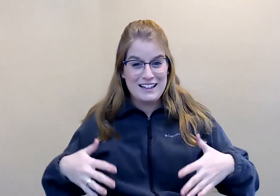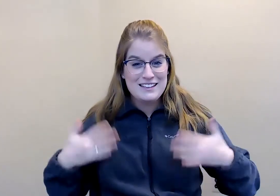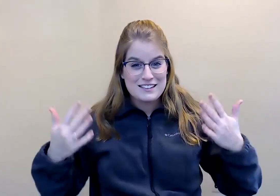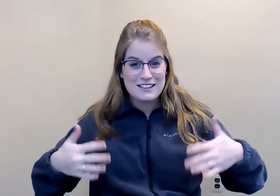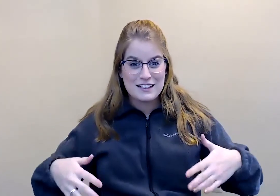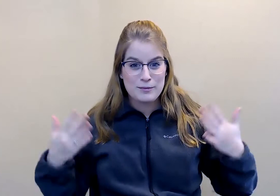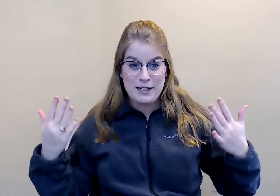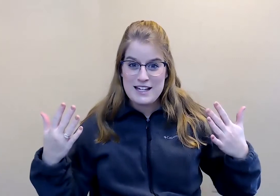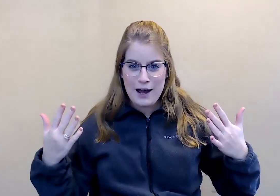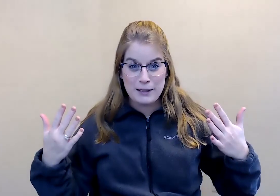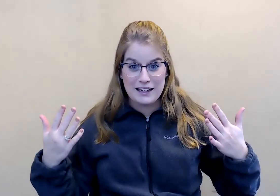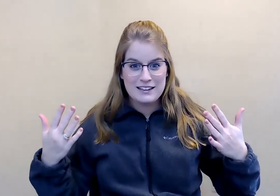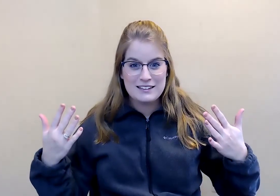This means happy.